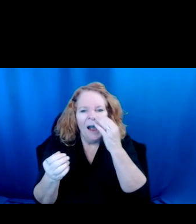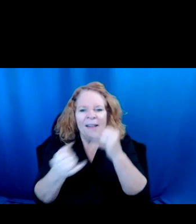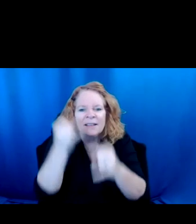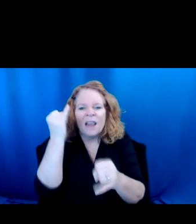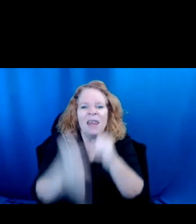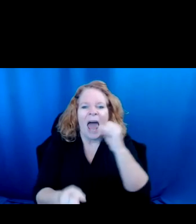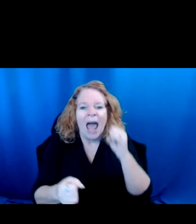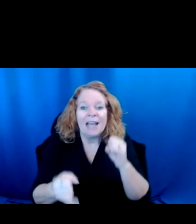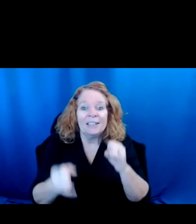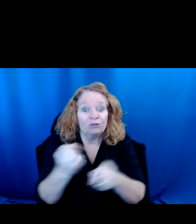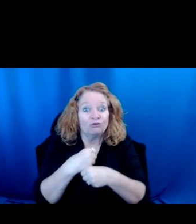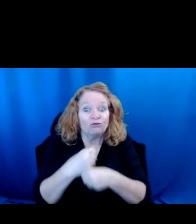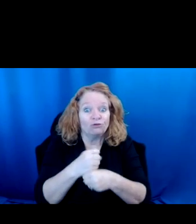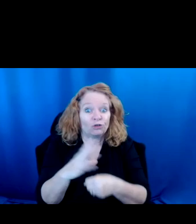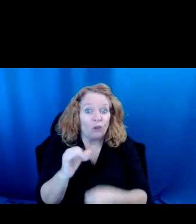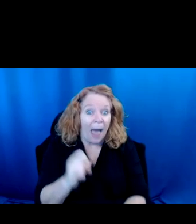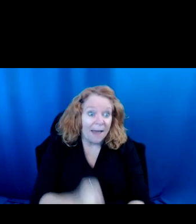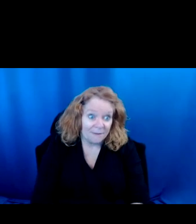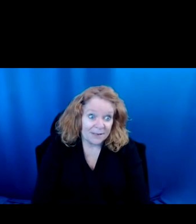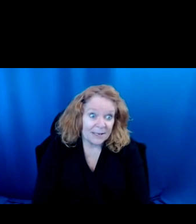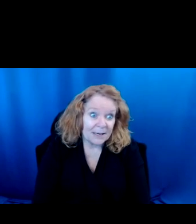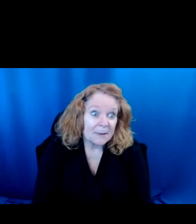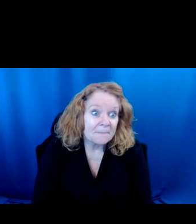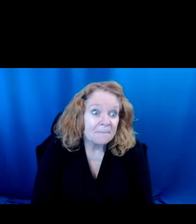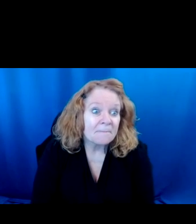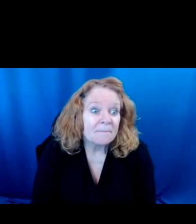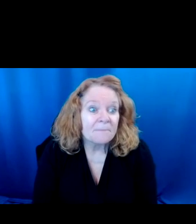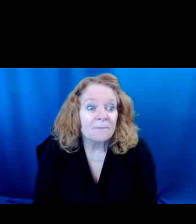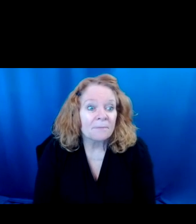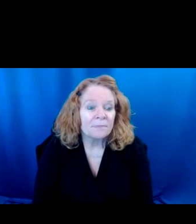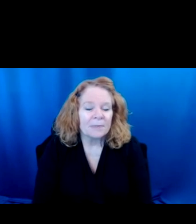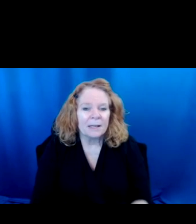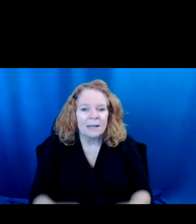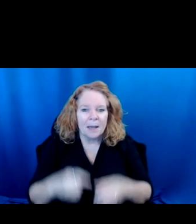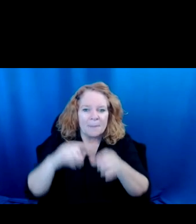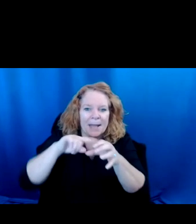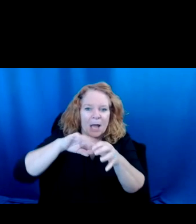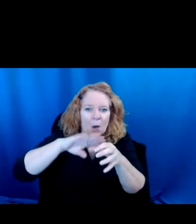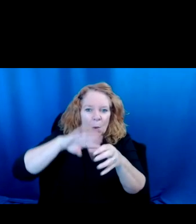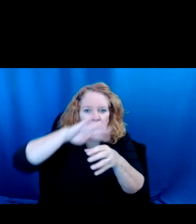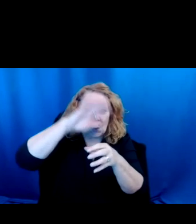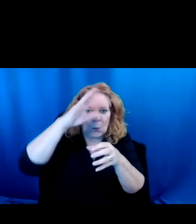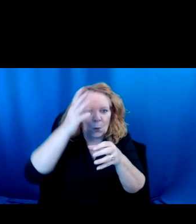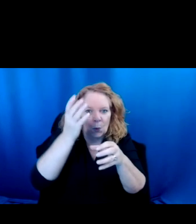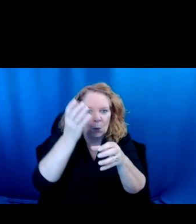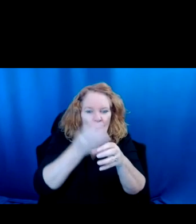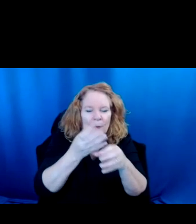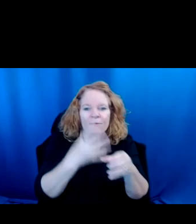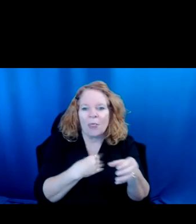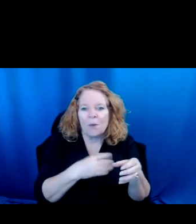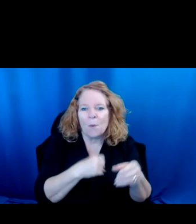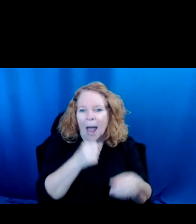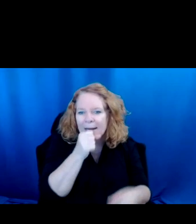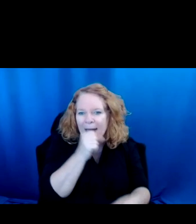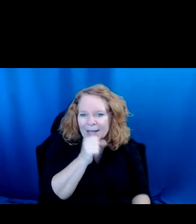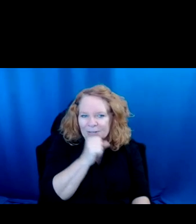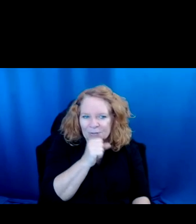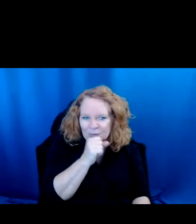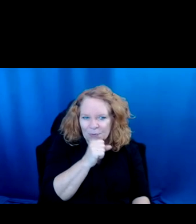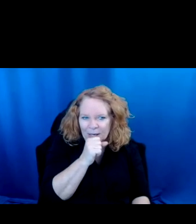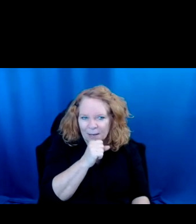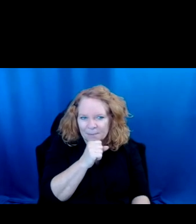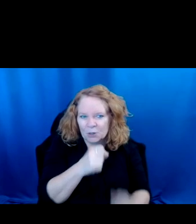Here we go then. So I'm going to make a scoopy, a nice white ice cream, just because it would show up on